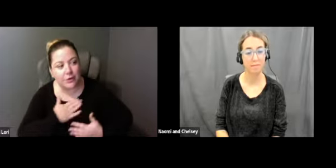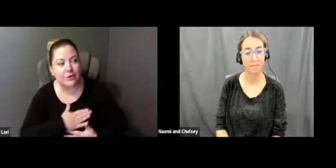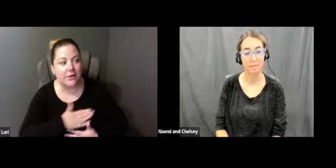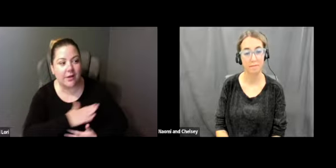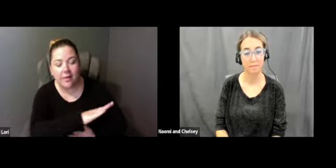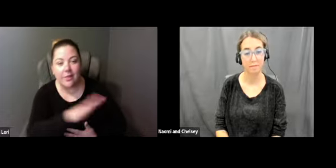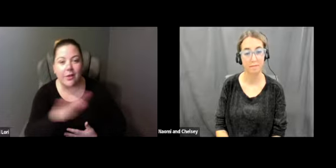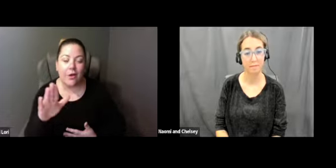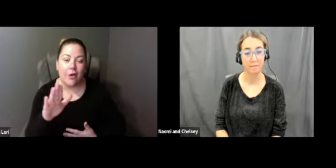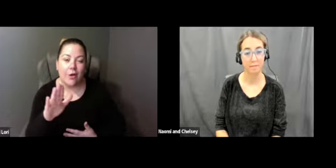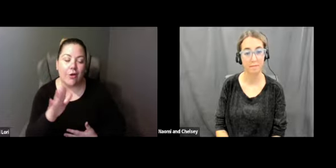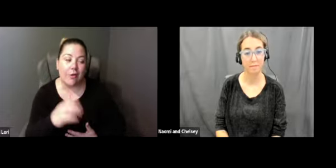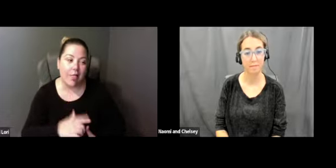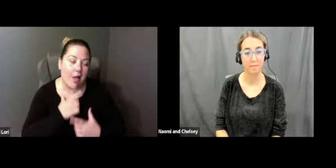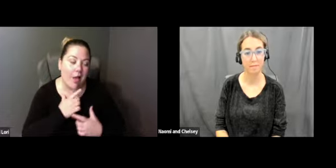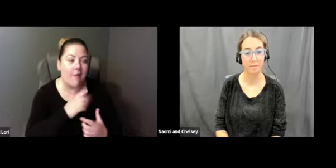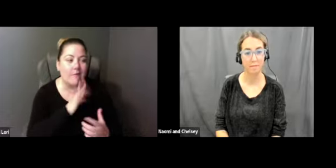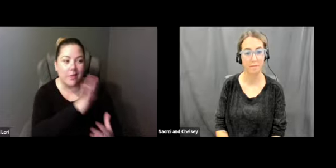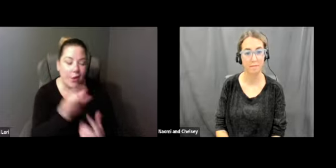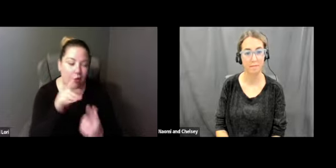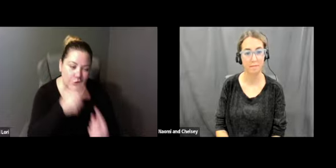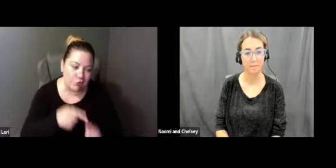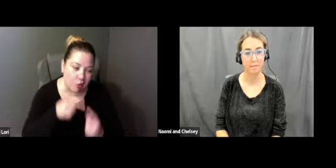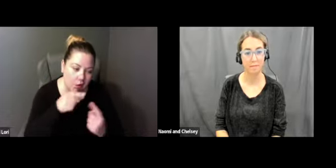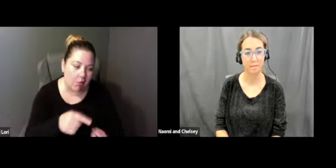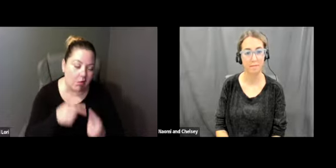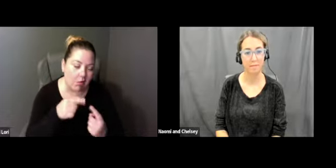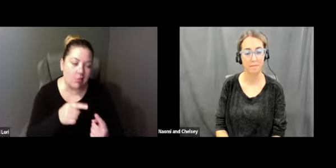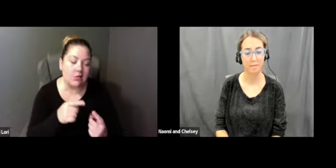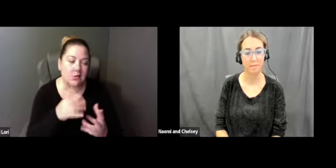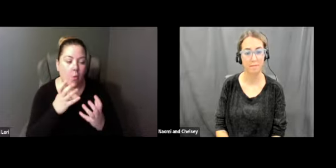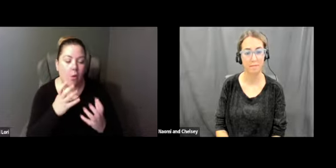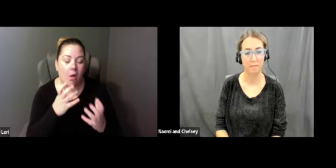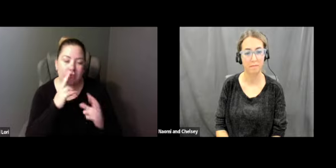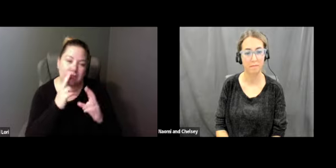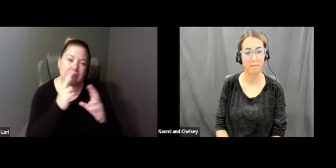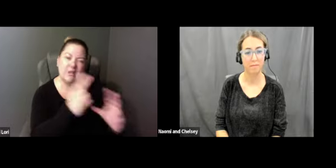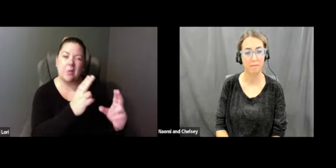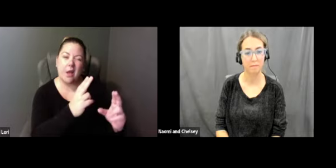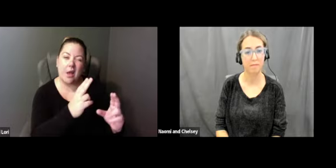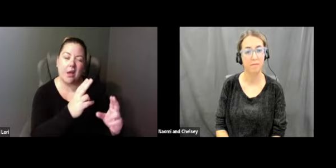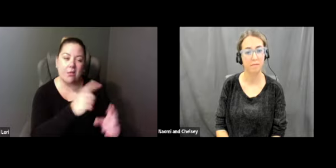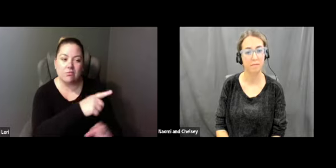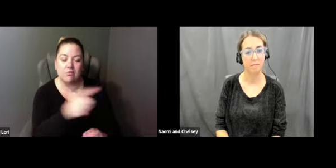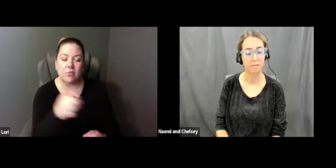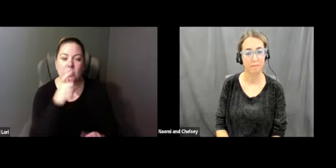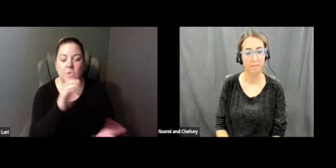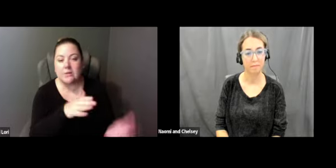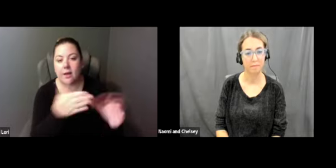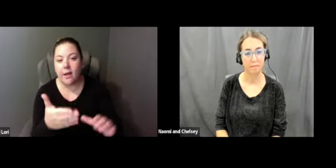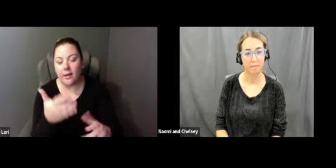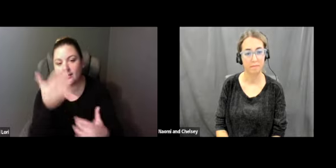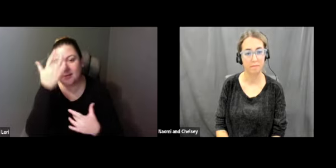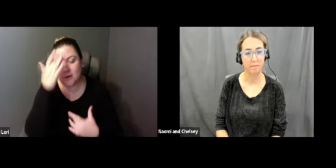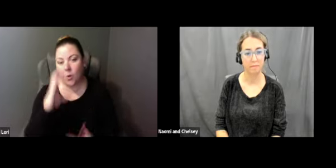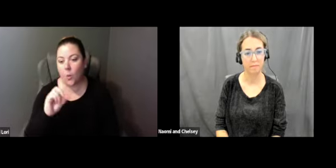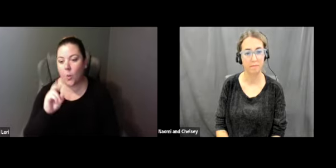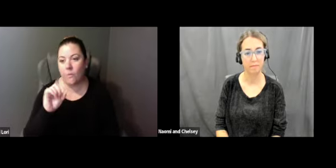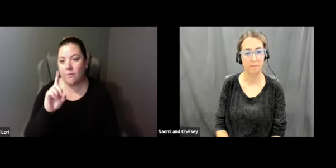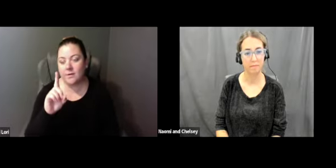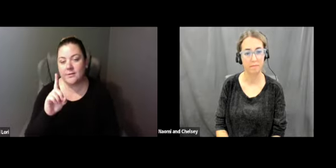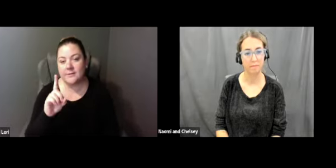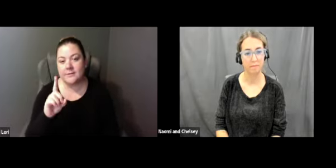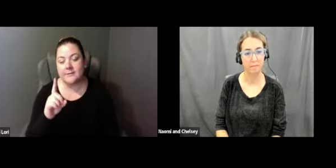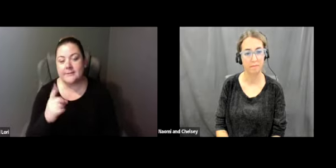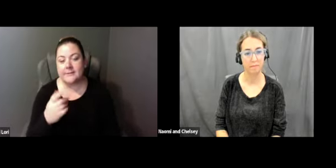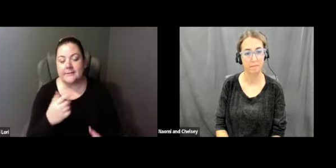so I'm using this moment to shed some light on that and to honor the people who have died in the past 2.5 years who have just been